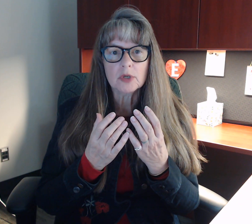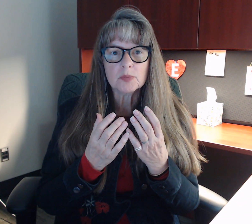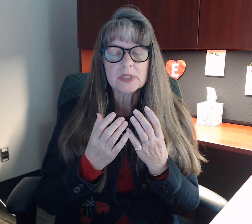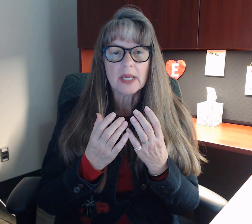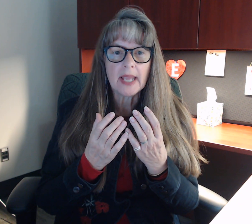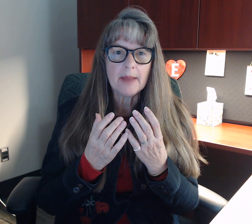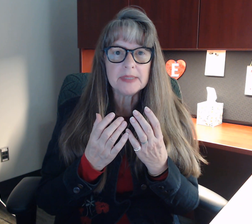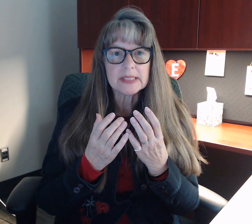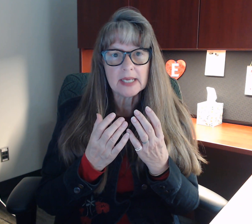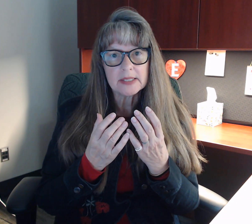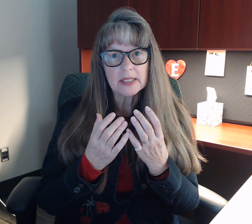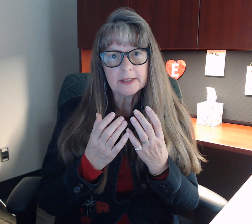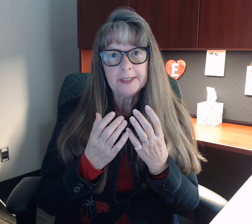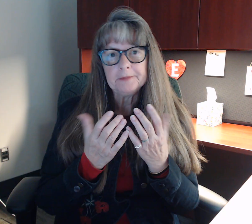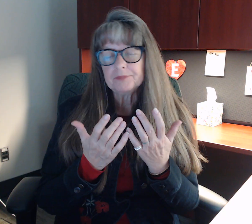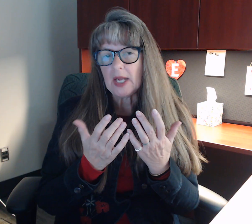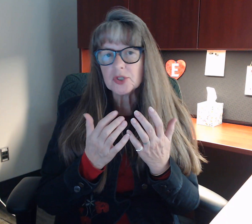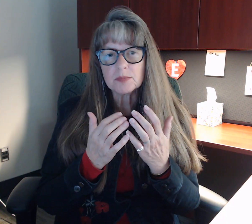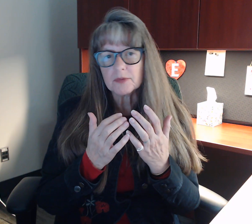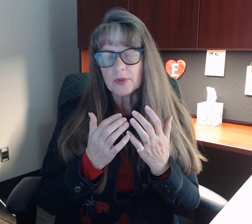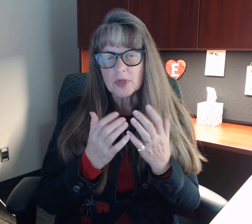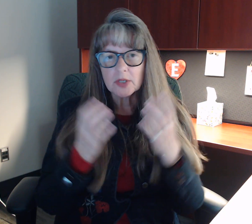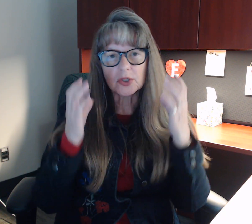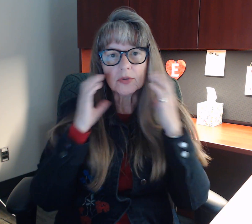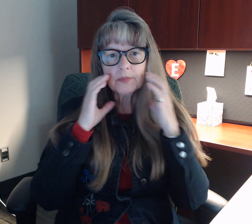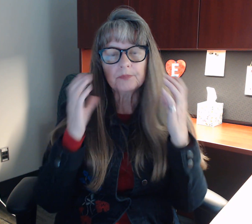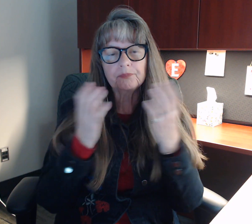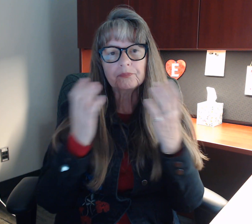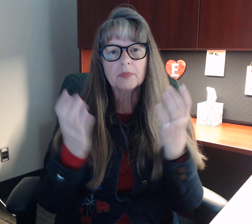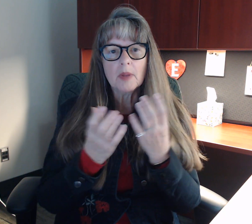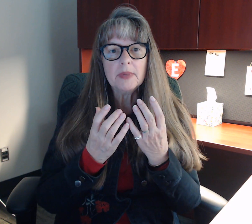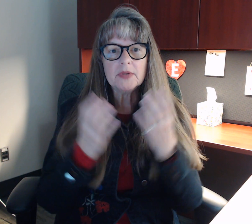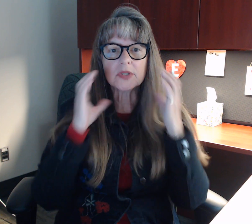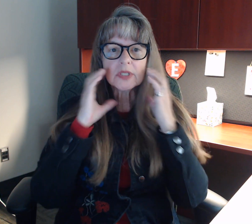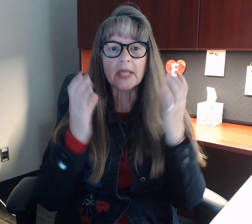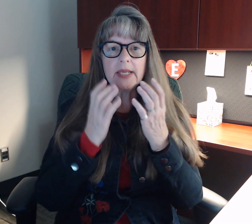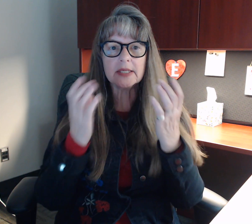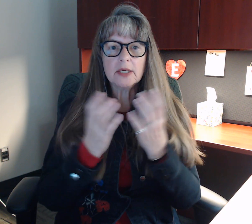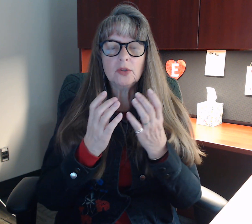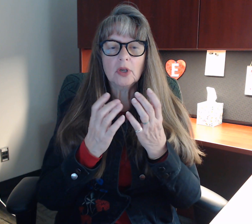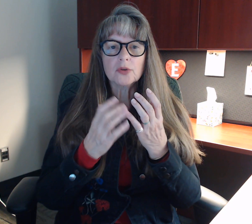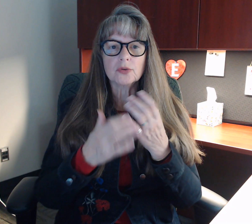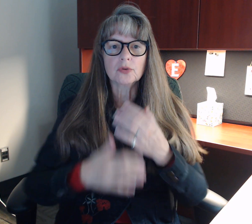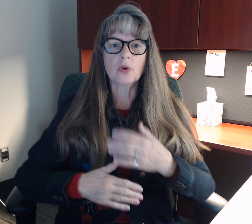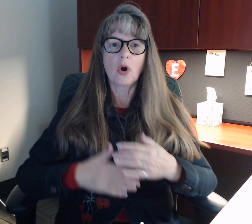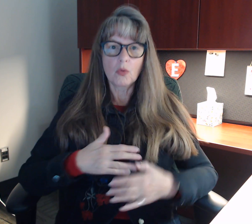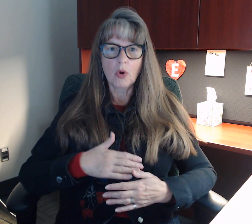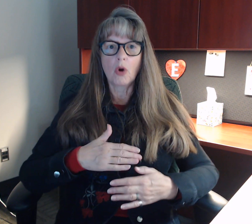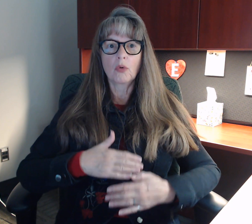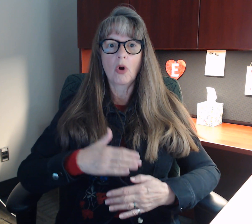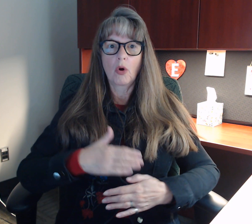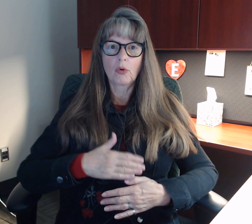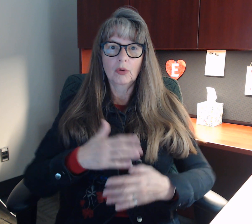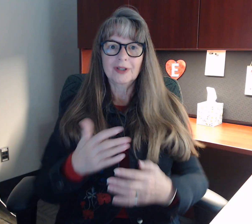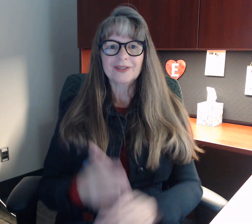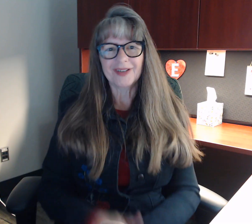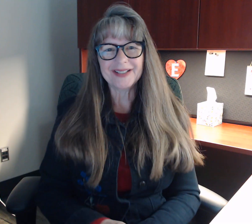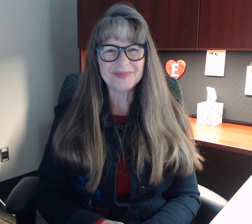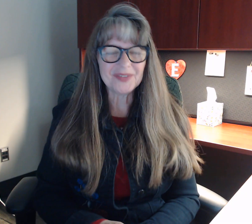Christmas, like Happy Santa. I just prefer not to. But this is Santa. You could also do ho, ho, ho, right? You could